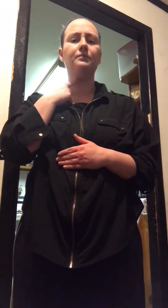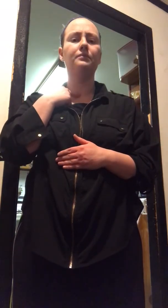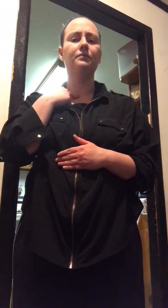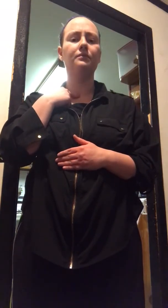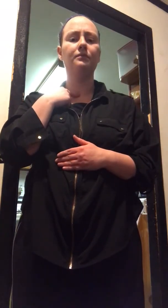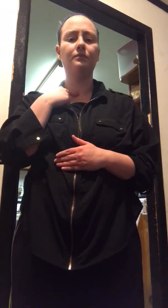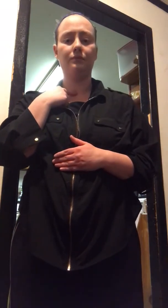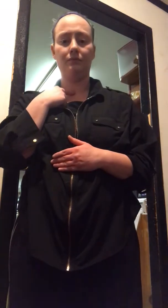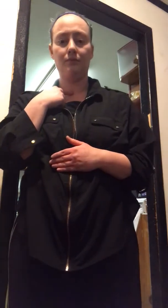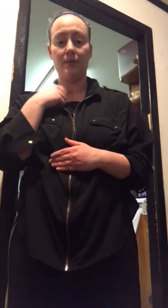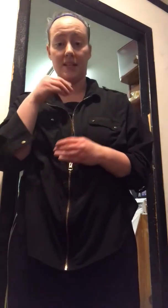Interior. Yep.